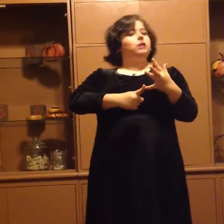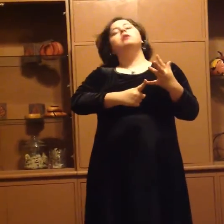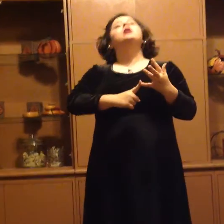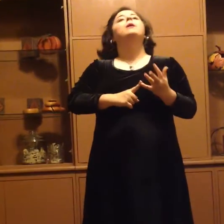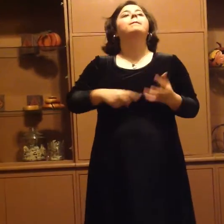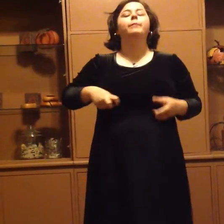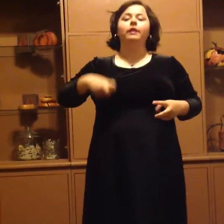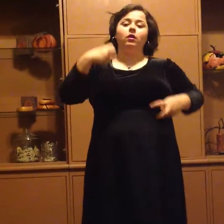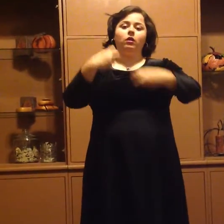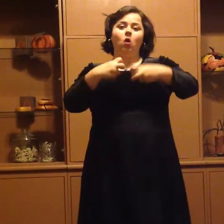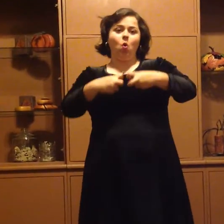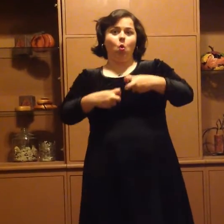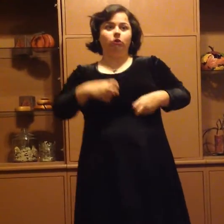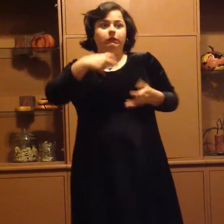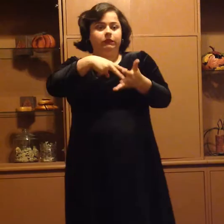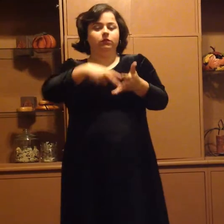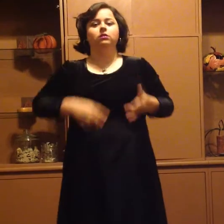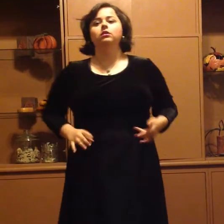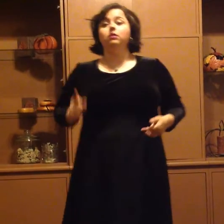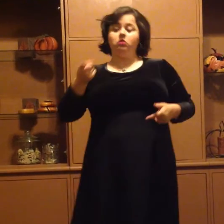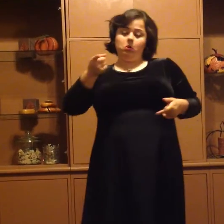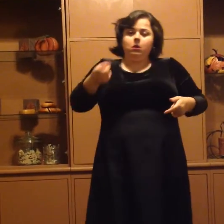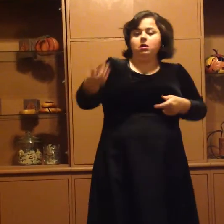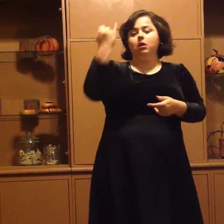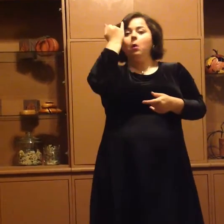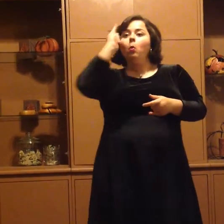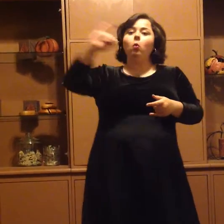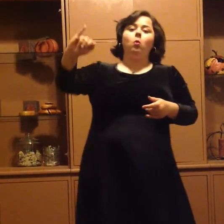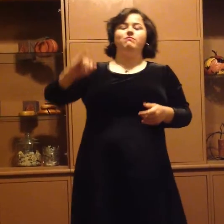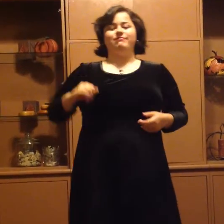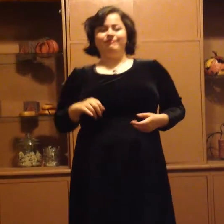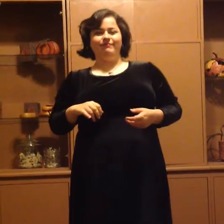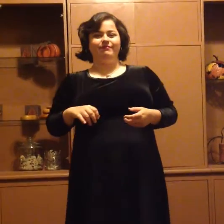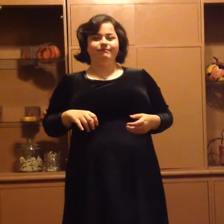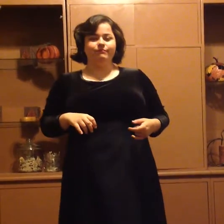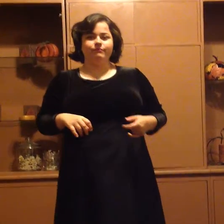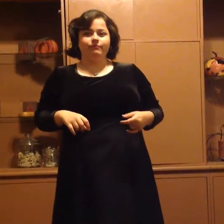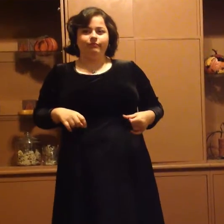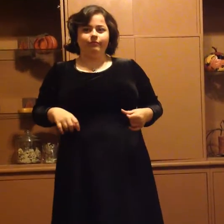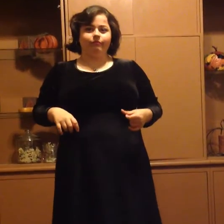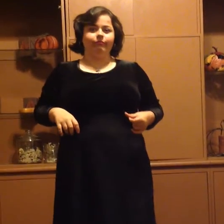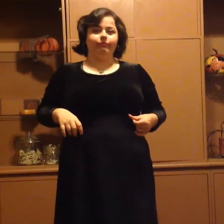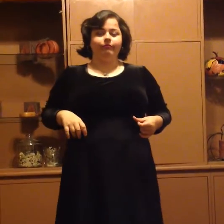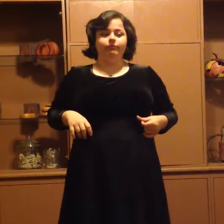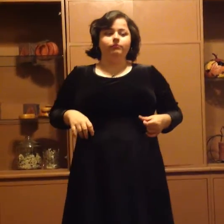They also did very hard to do dances, which they made up all by themselves.